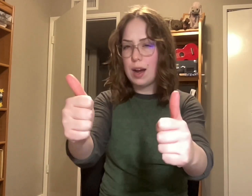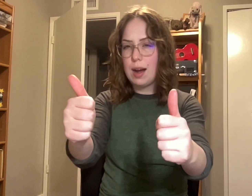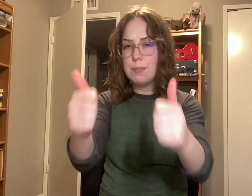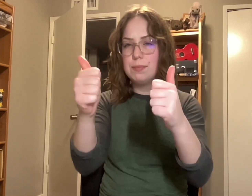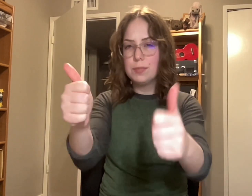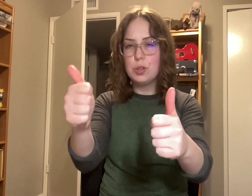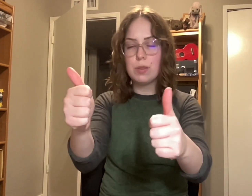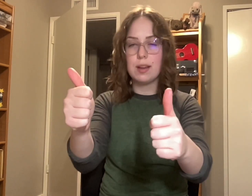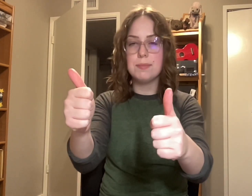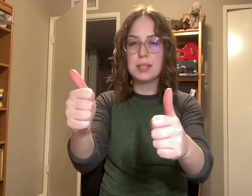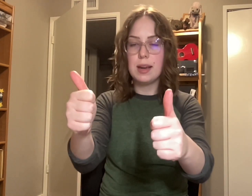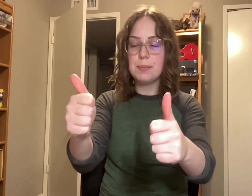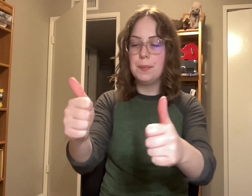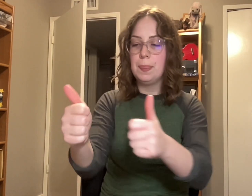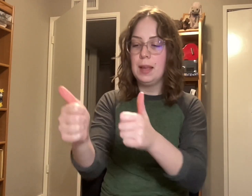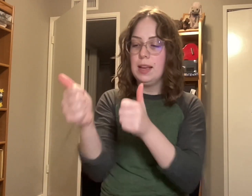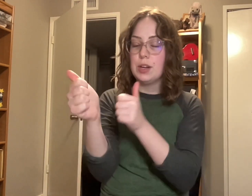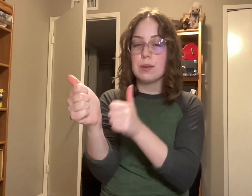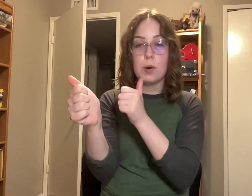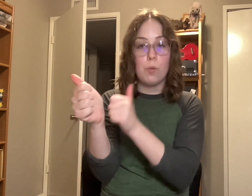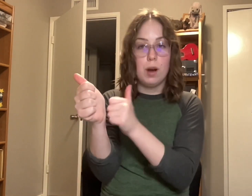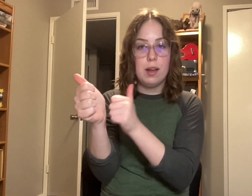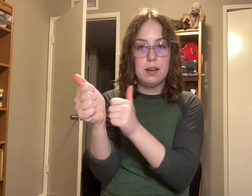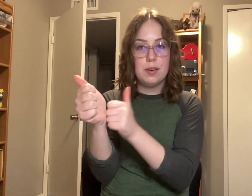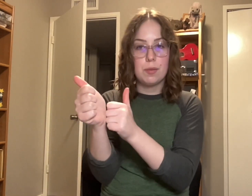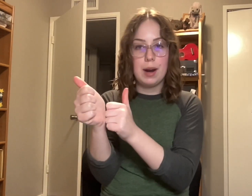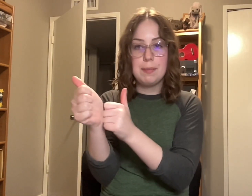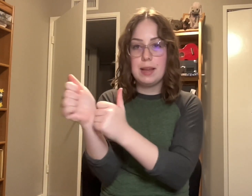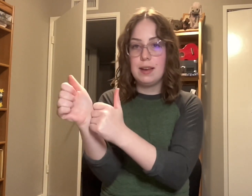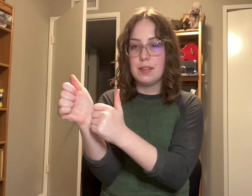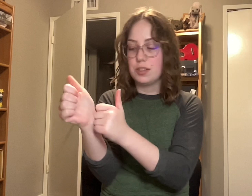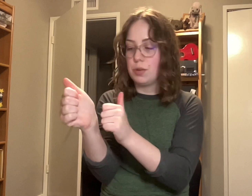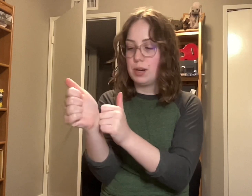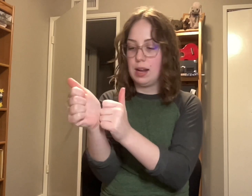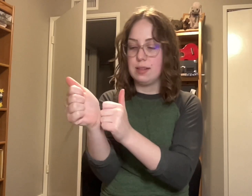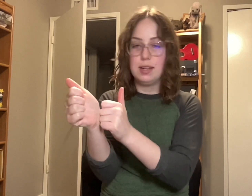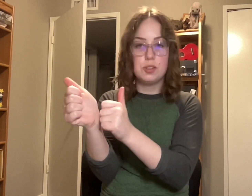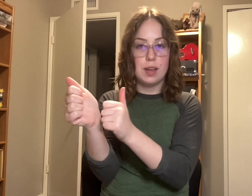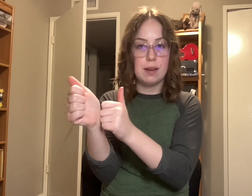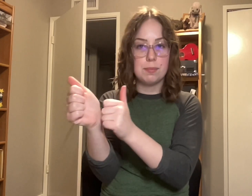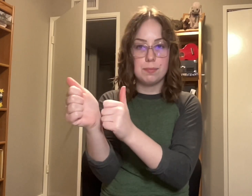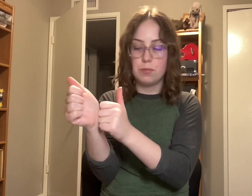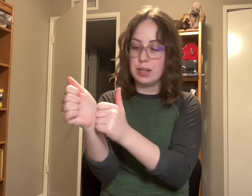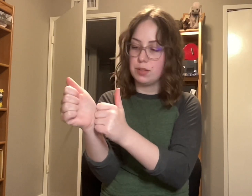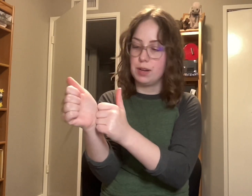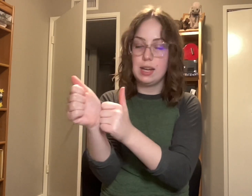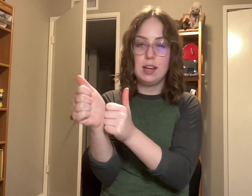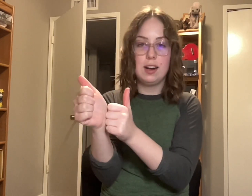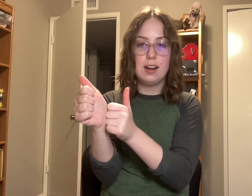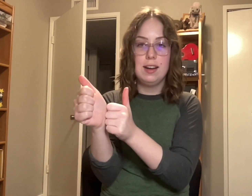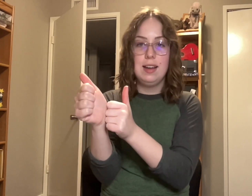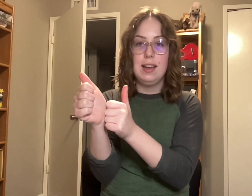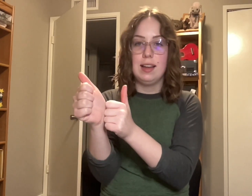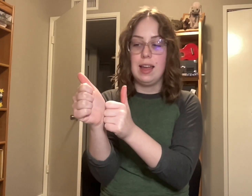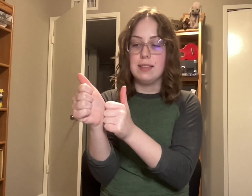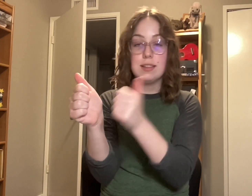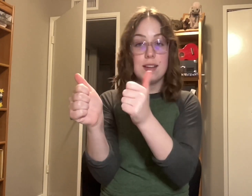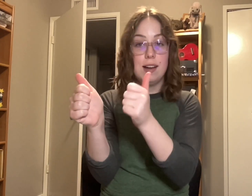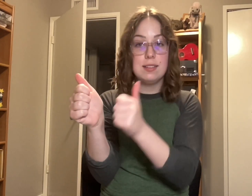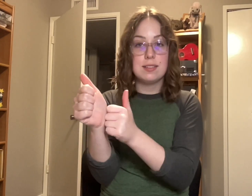job, 2 thumbs up. You're going to put one right behind the other. So you want to kind of touch that wrist right here. And this is us,